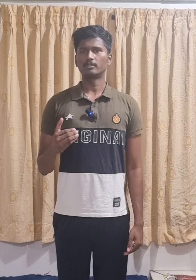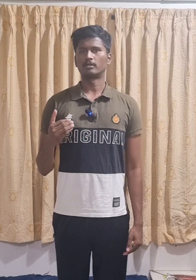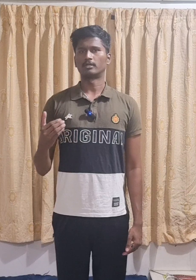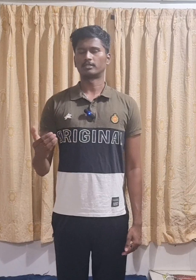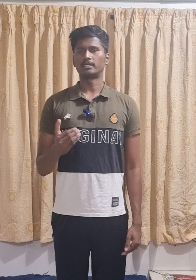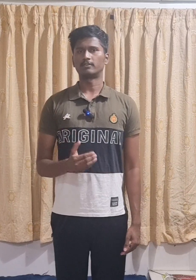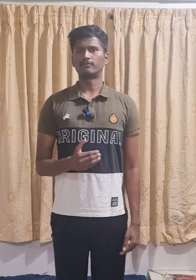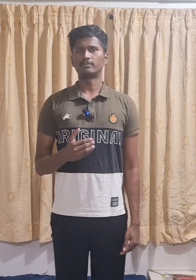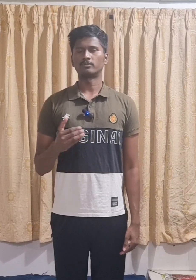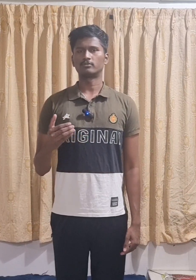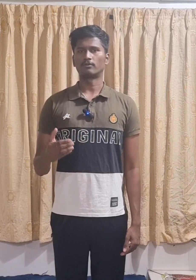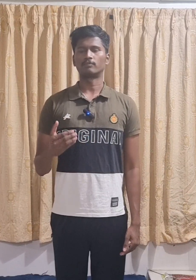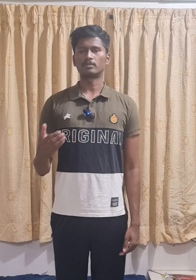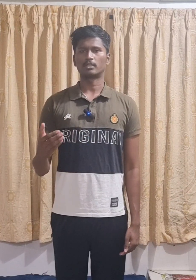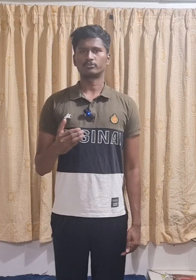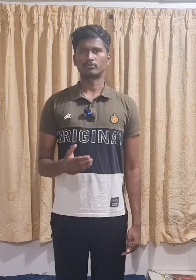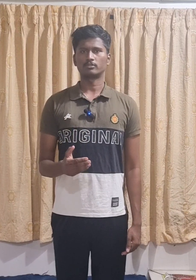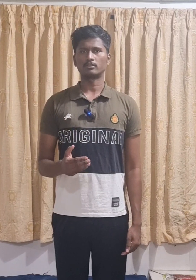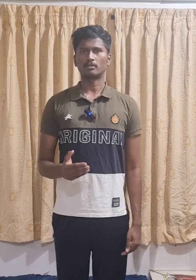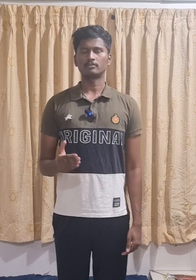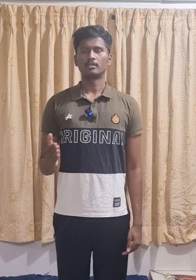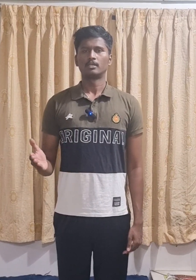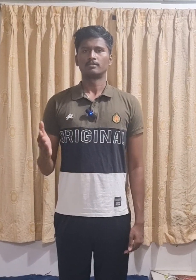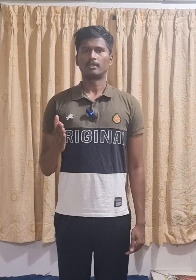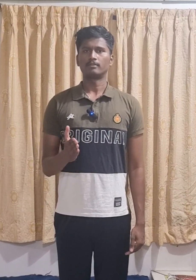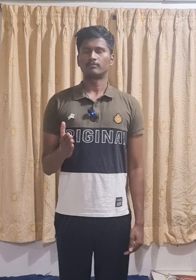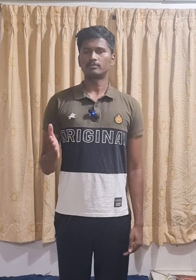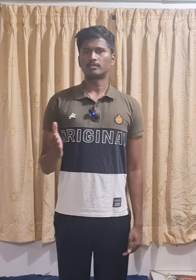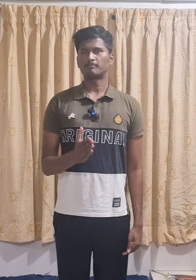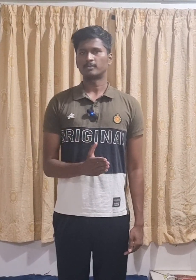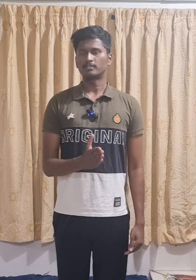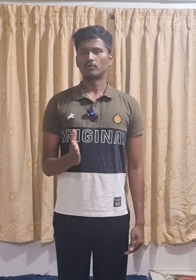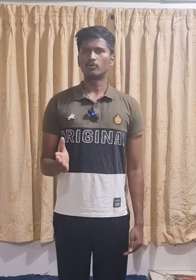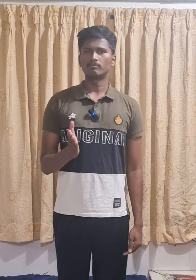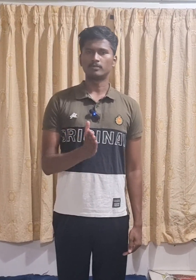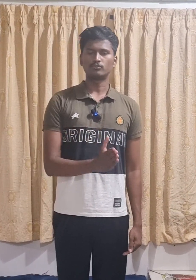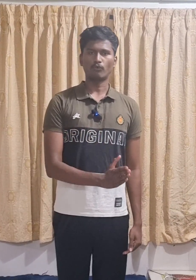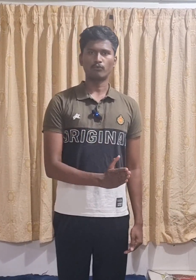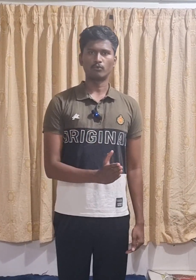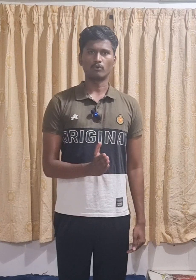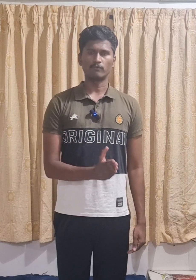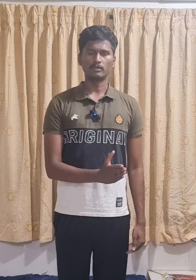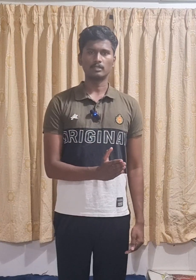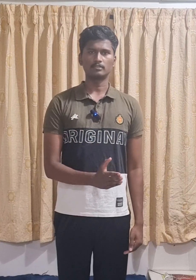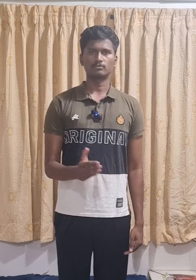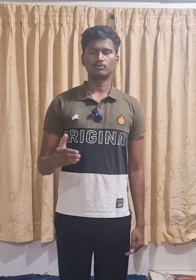when we get the features of one class to another class, then we separate the whole bunch of code of one class to